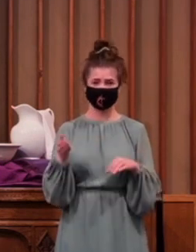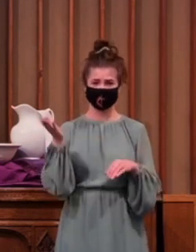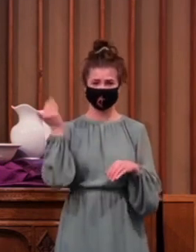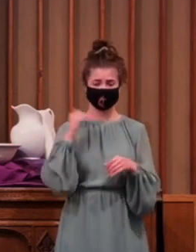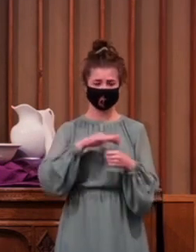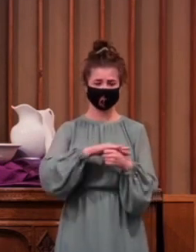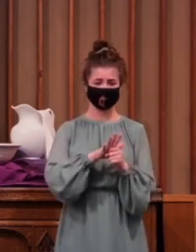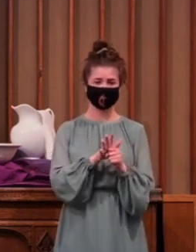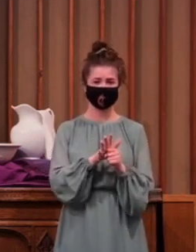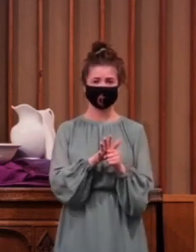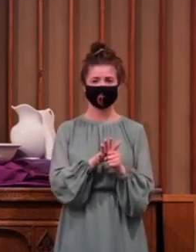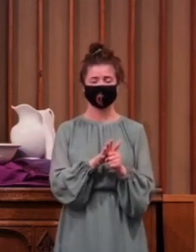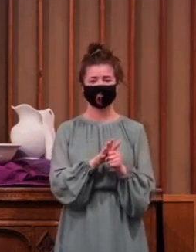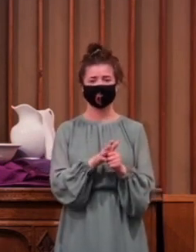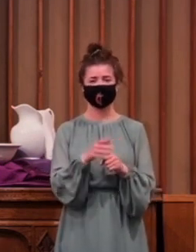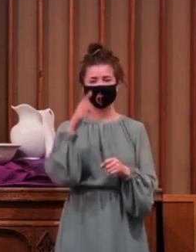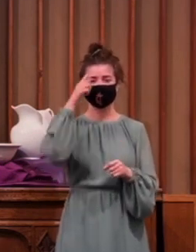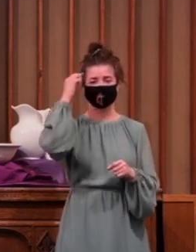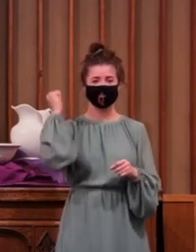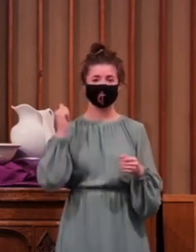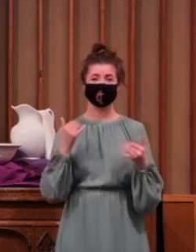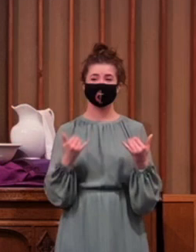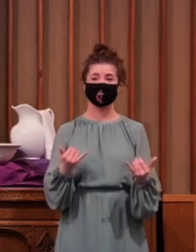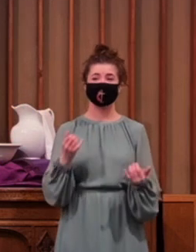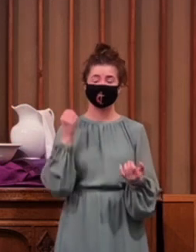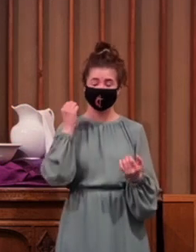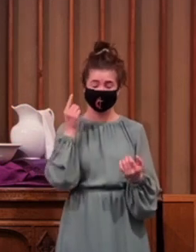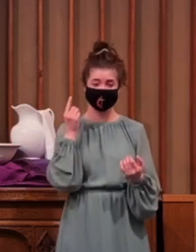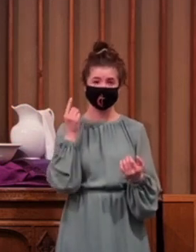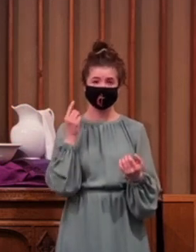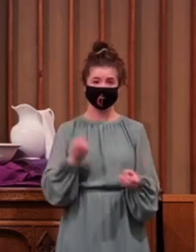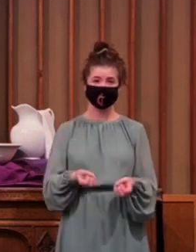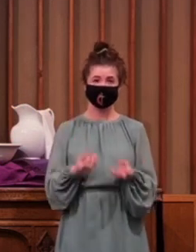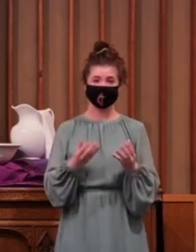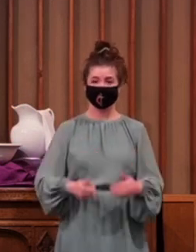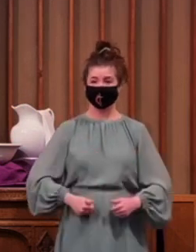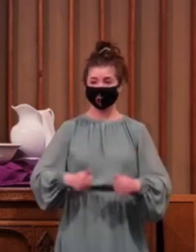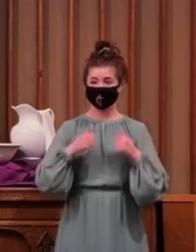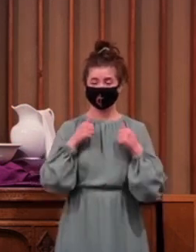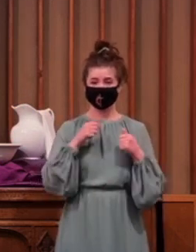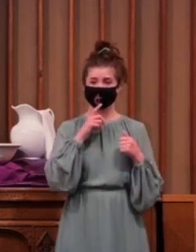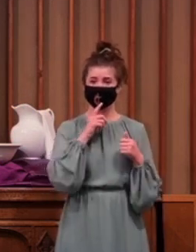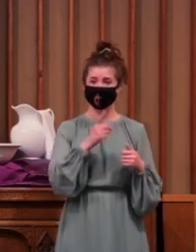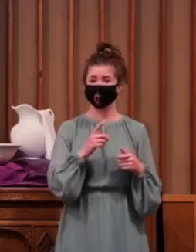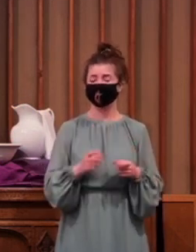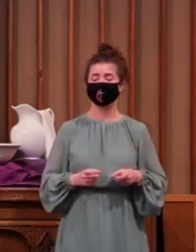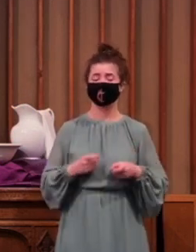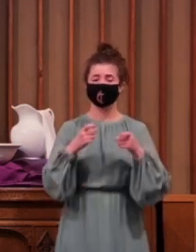COVID. Because now we've realized that much of life is truly a